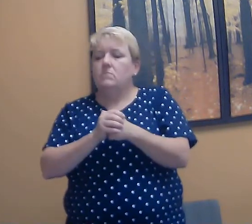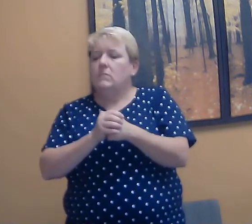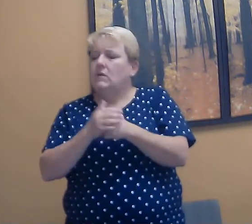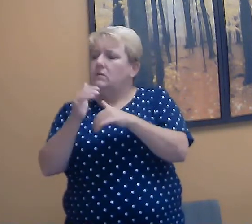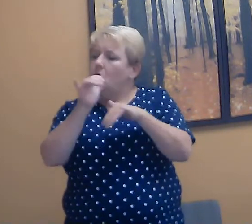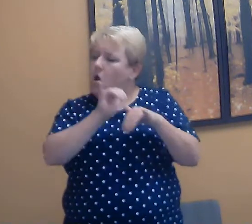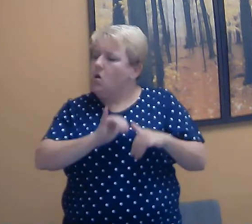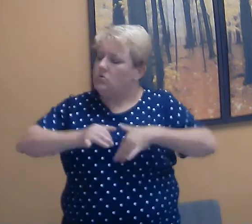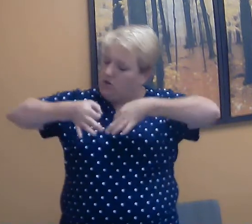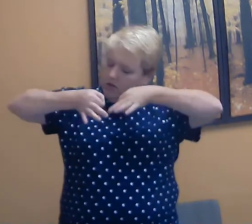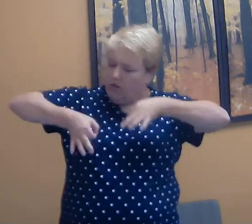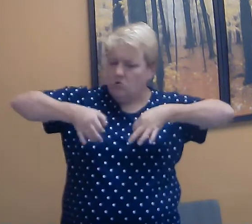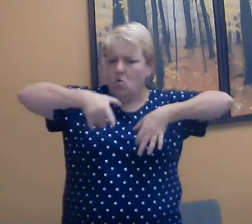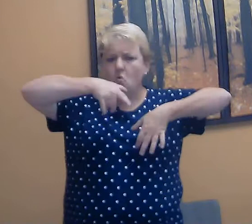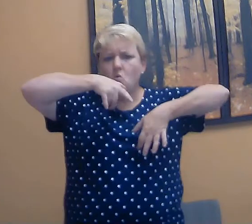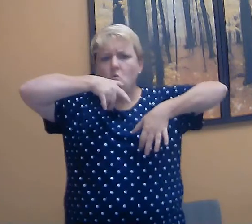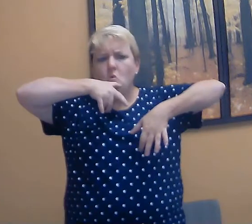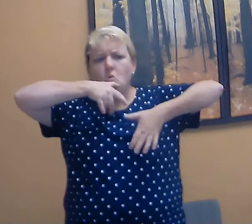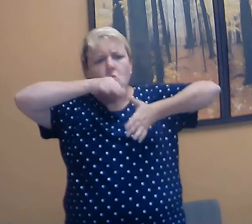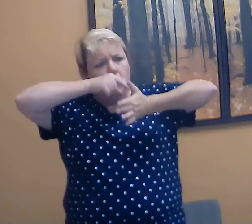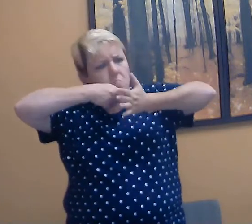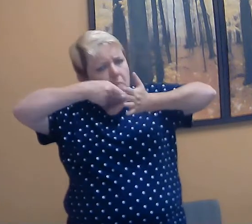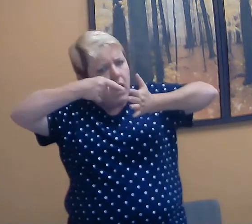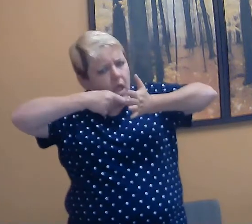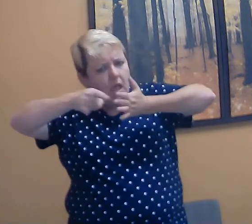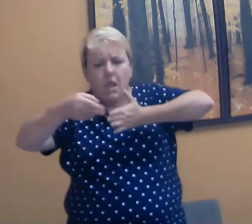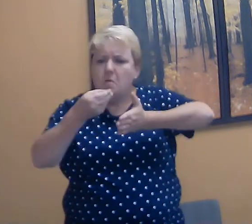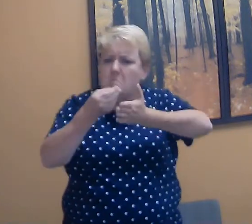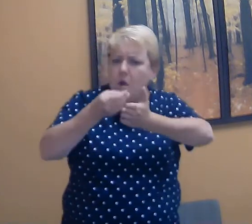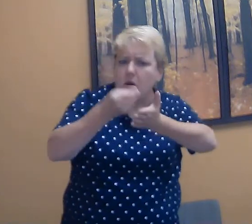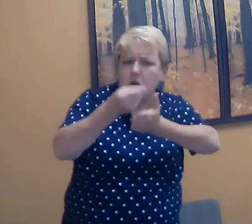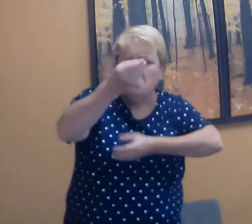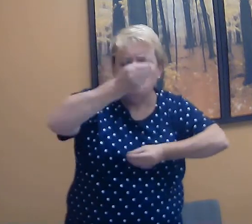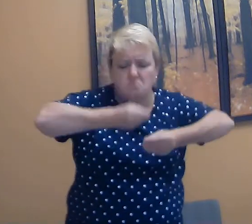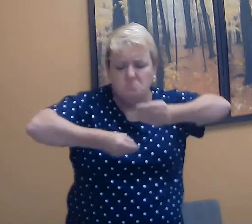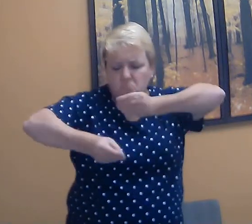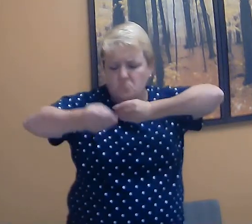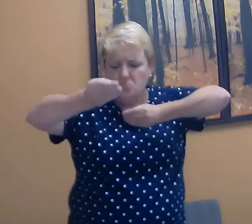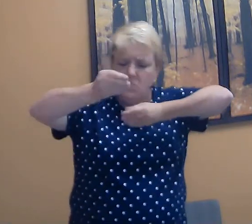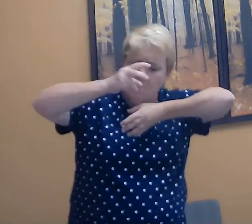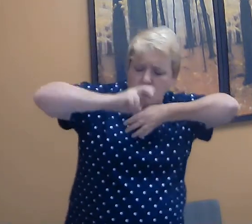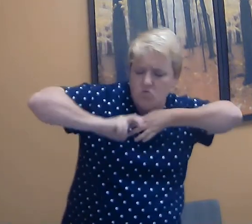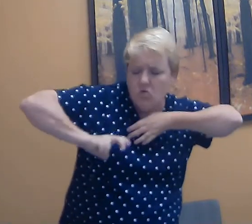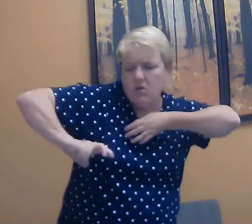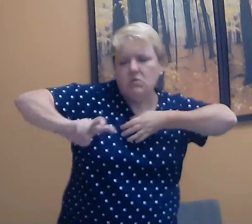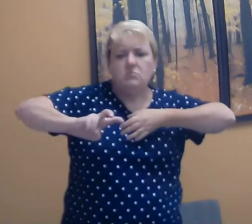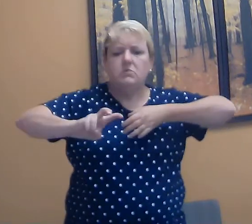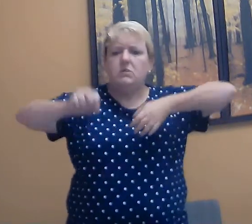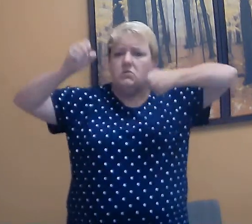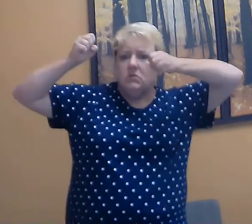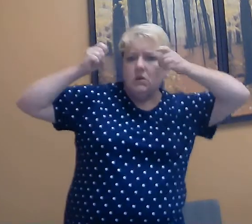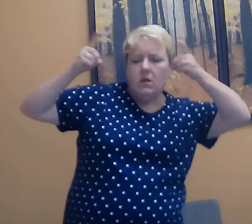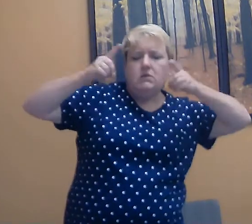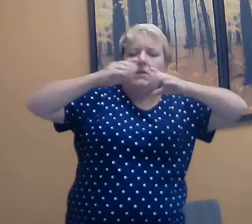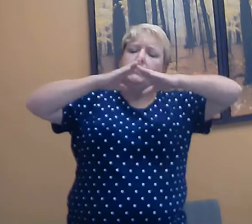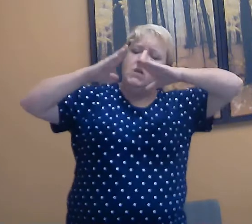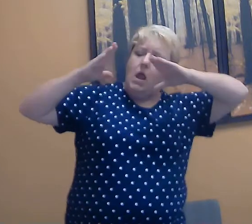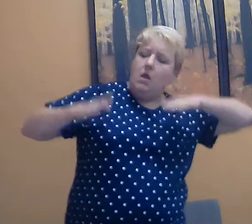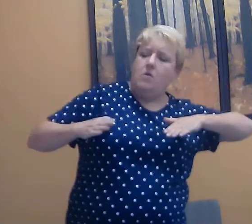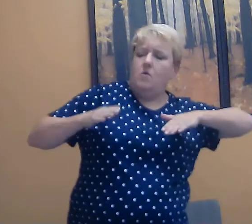determines critical funding for Ohio through education, transportation, health, housing, and other programs that